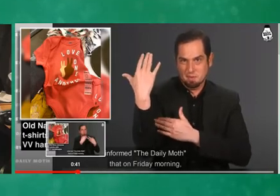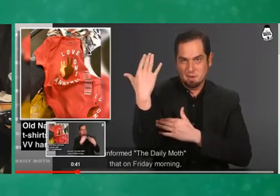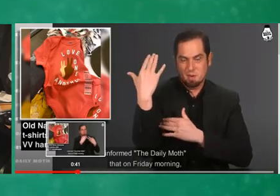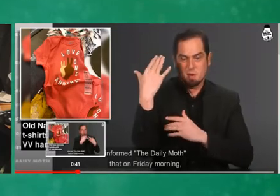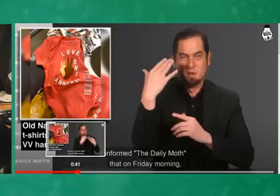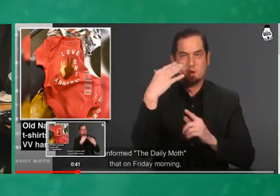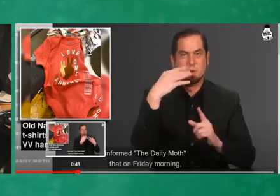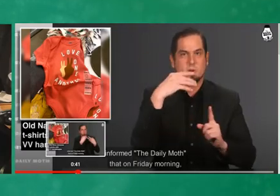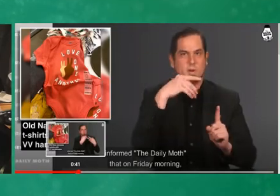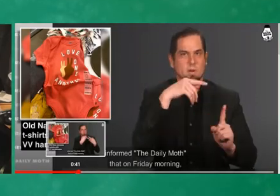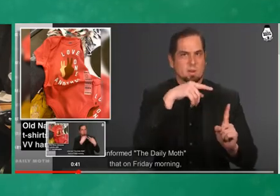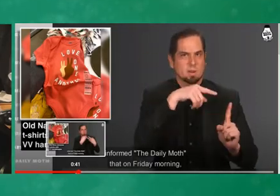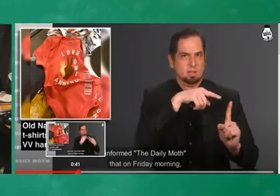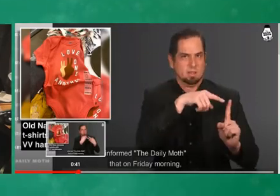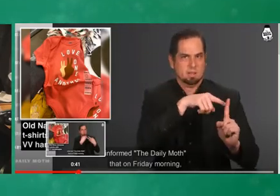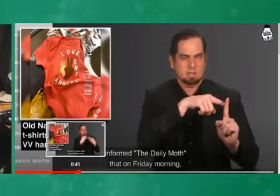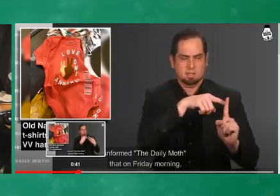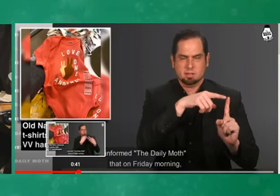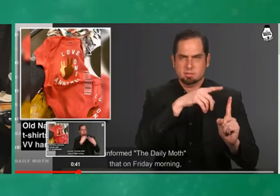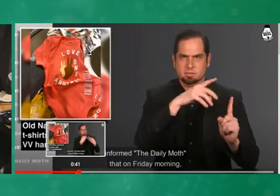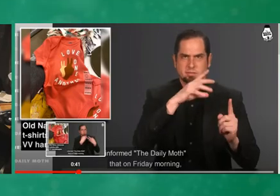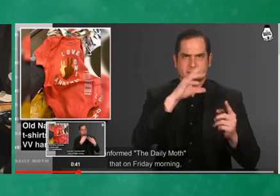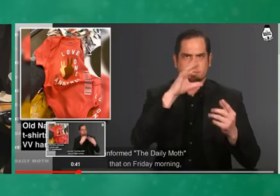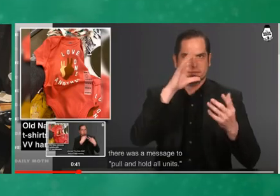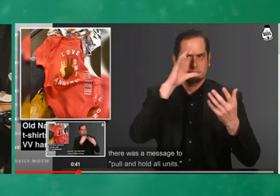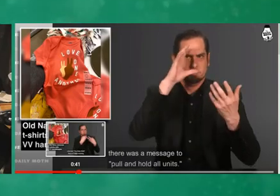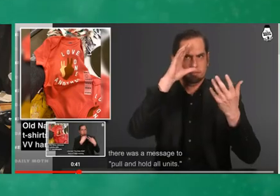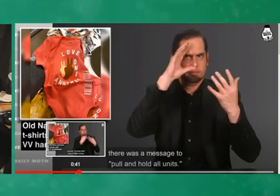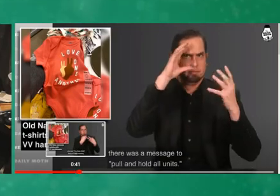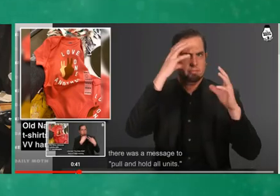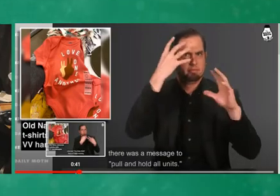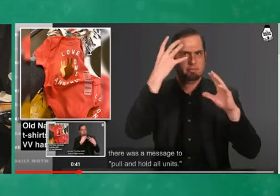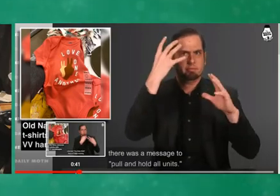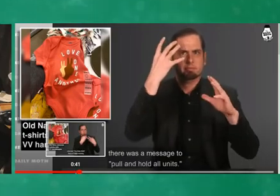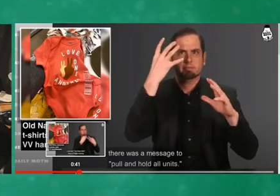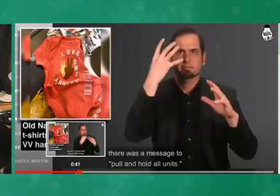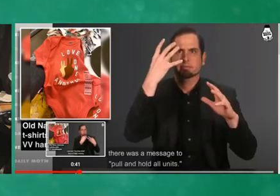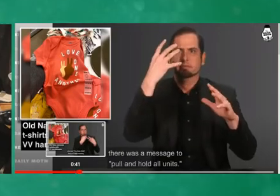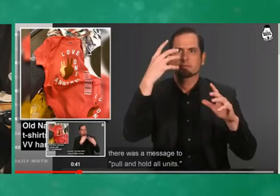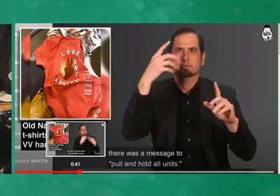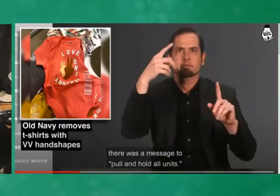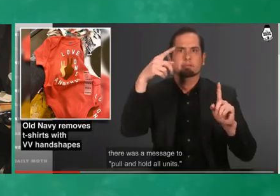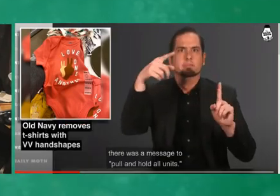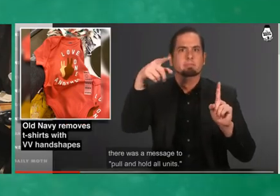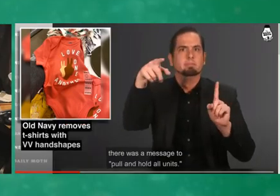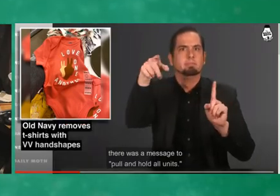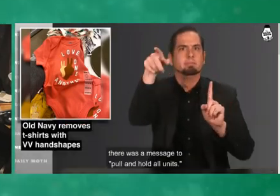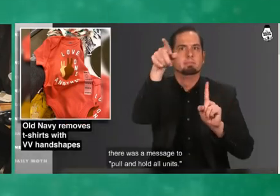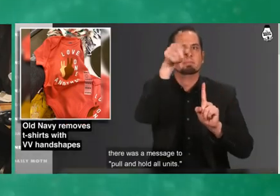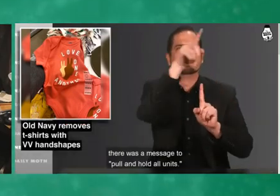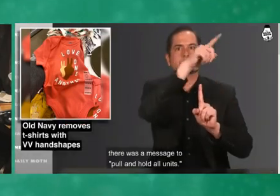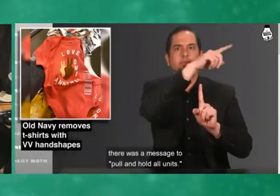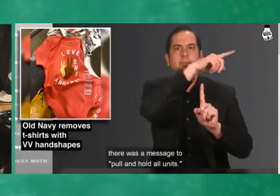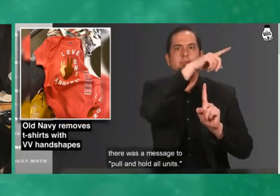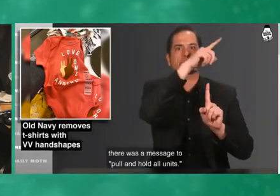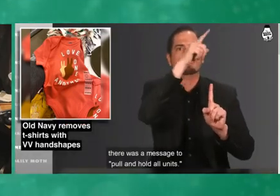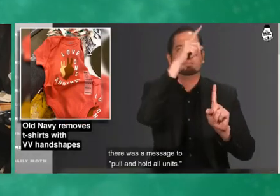last Friday morning, right? That person, the one who worked at Old Navy, man, they went through a whole bunch of stuff.